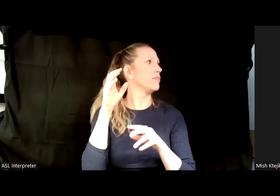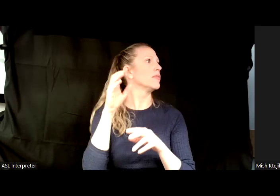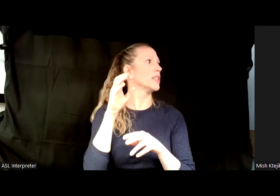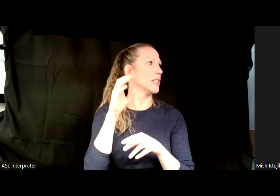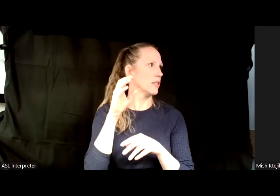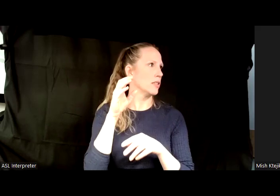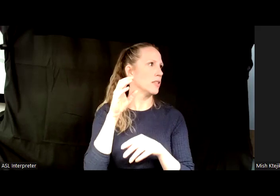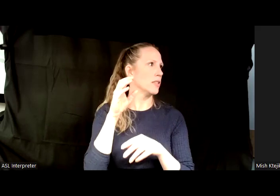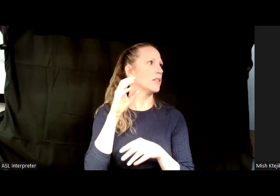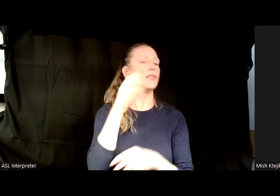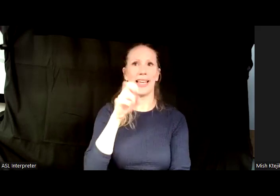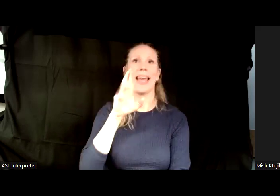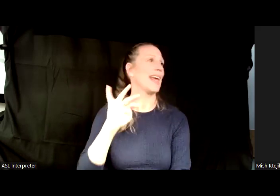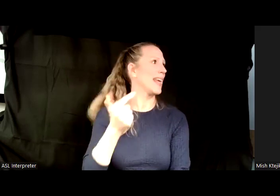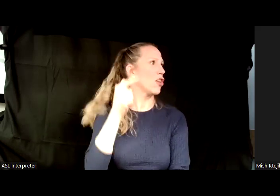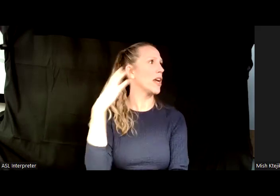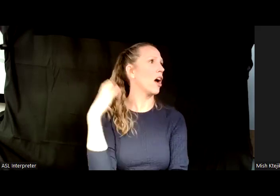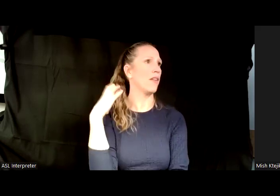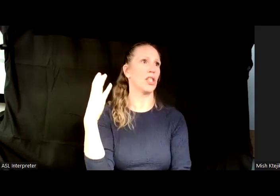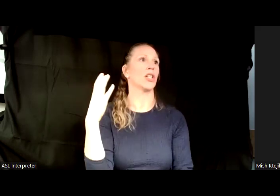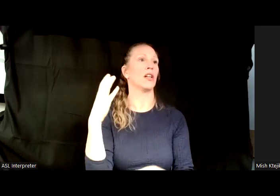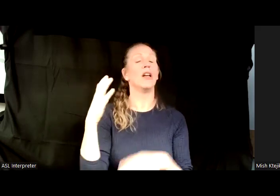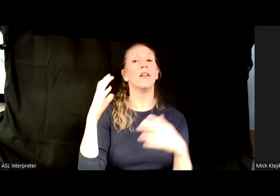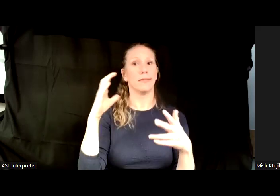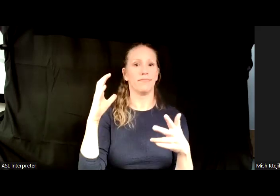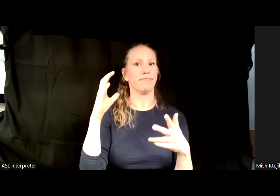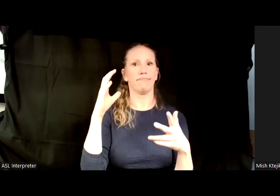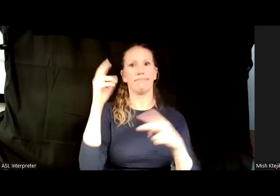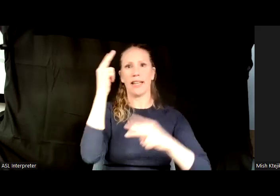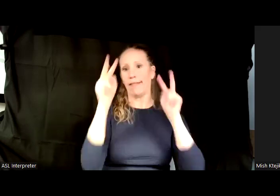what you've considered. The third option